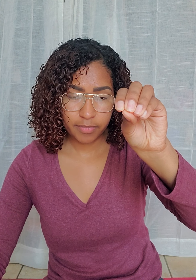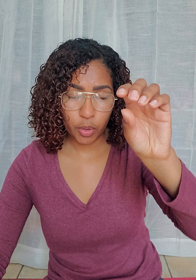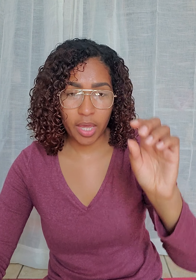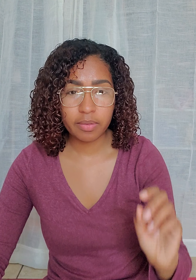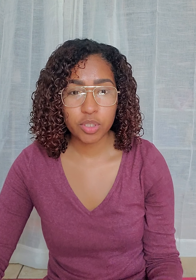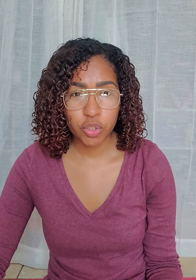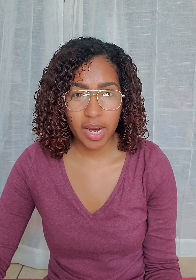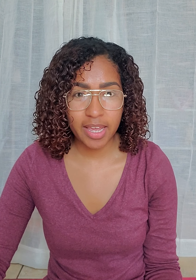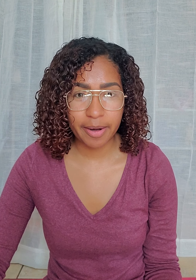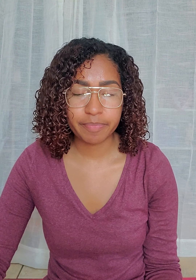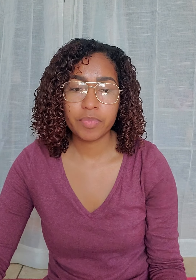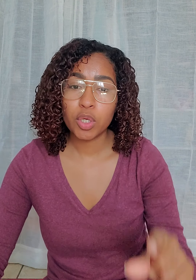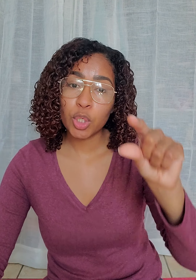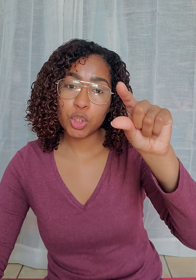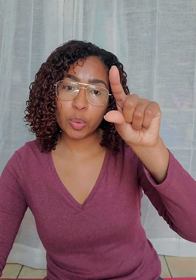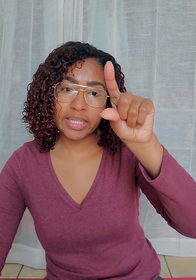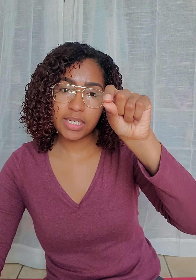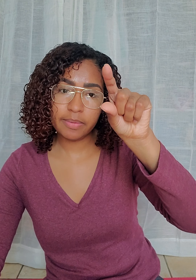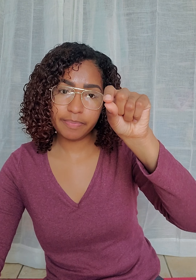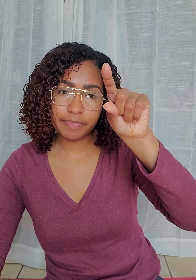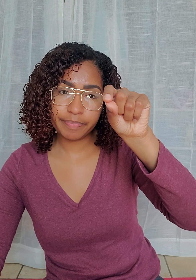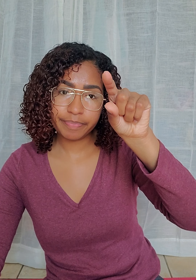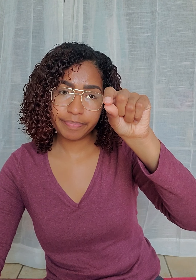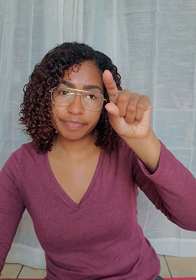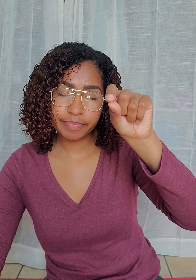Okay, try it again. 20.